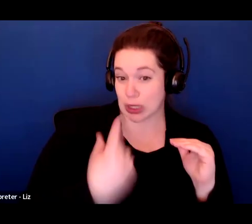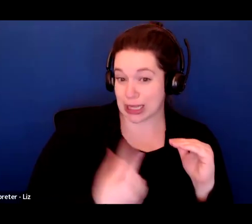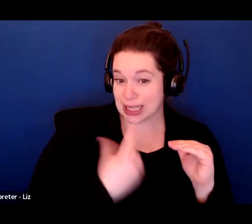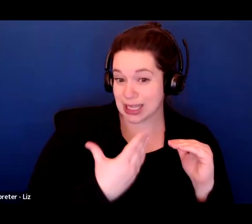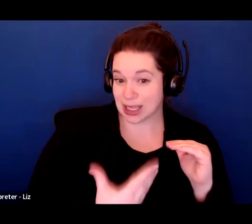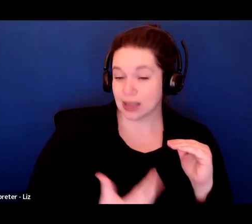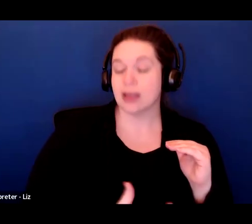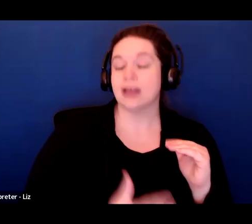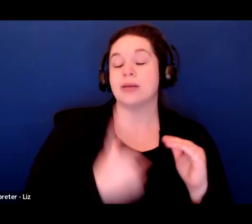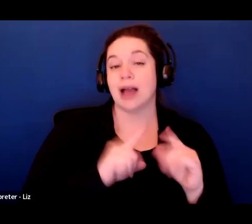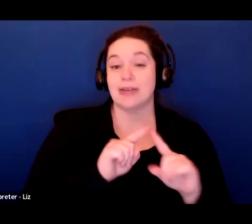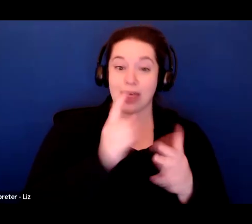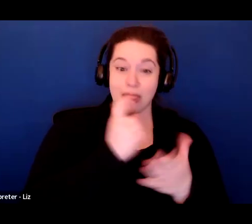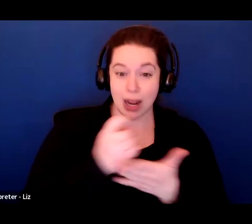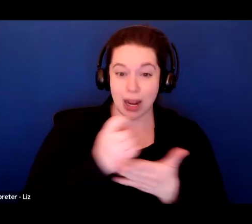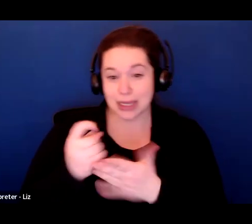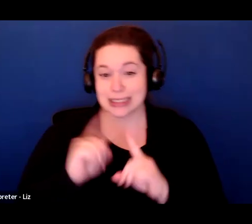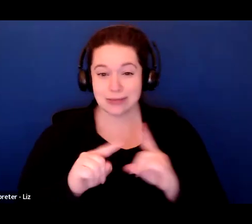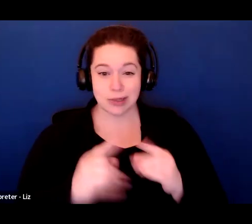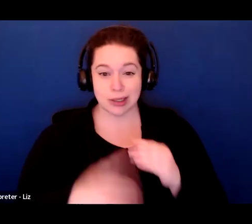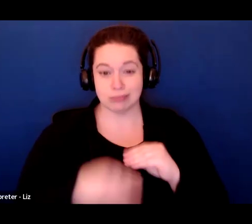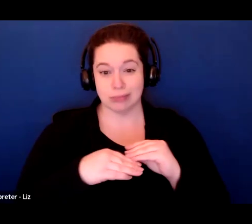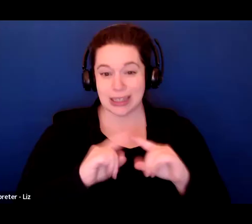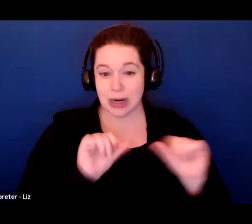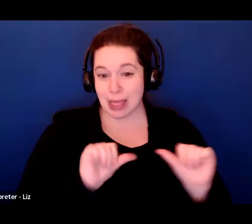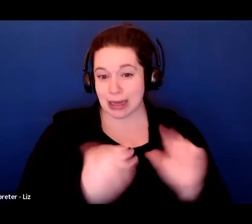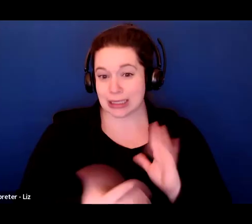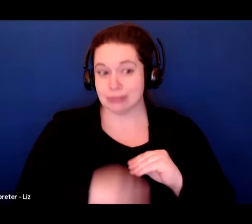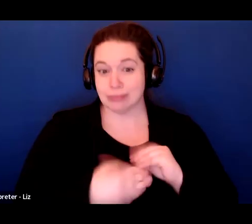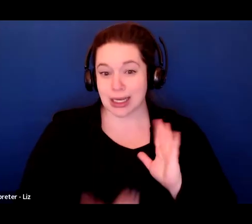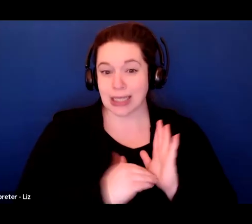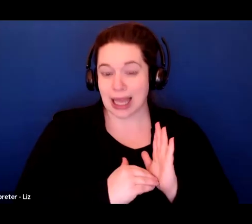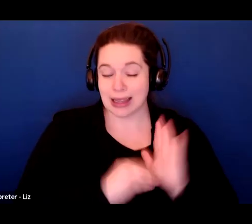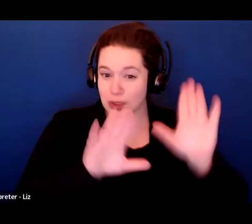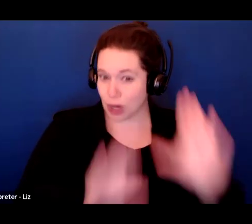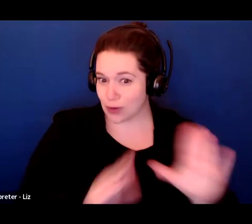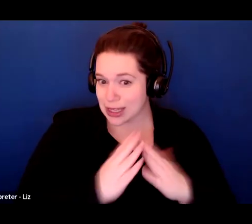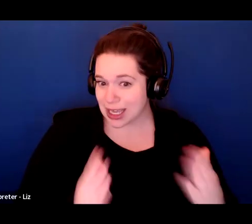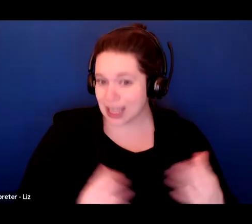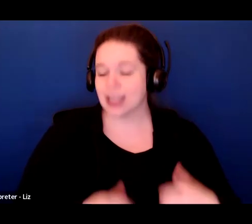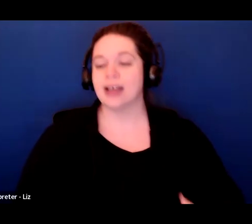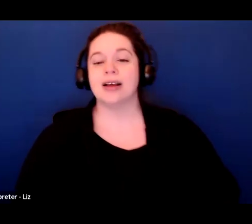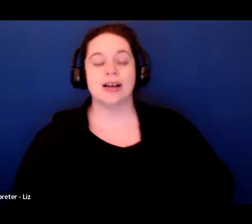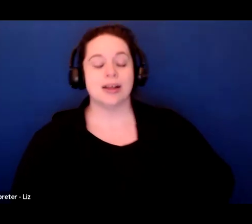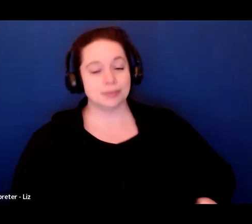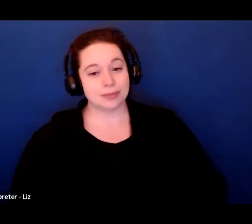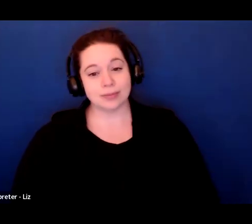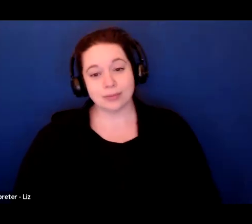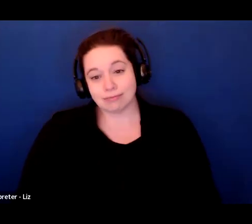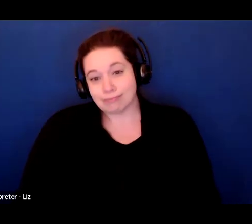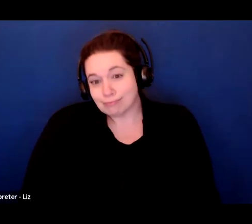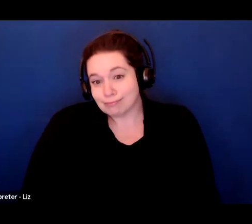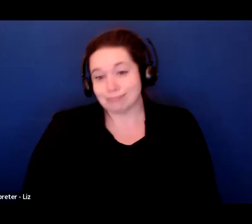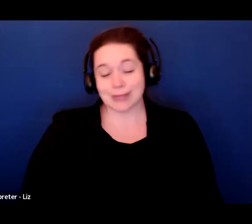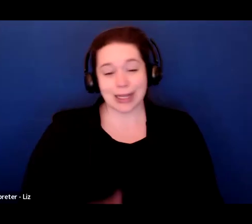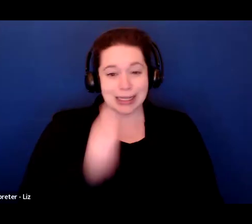different therapies and are getting different abilities, and so that's a wonderful thing. not everything works for